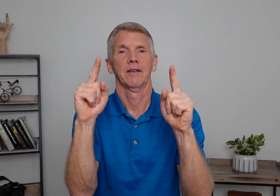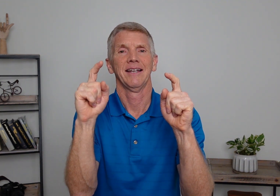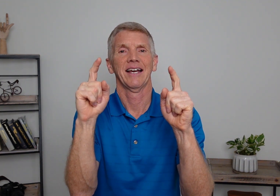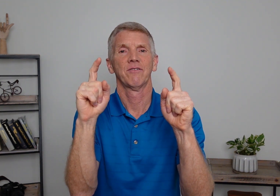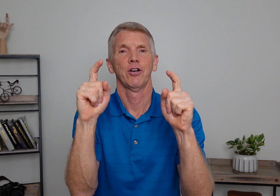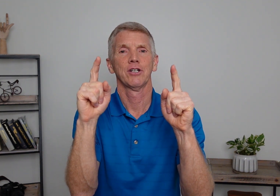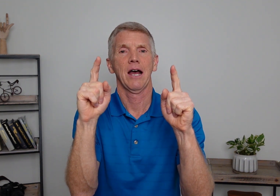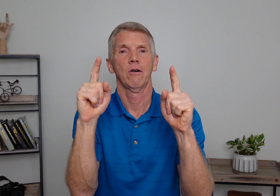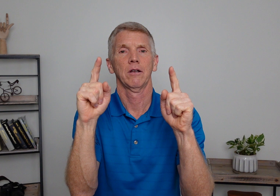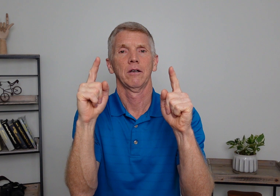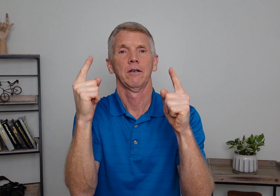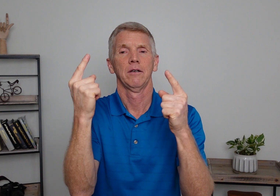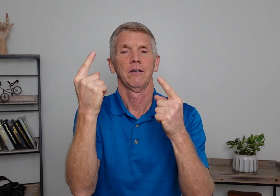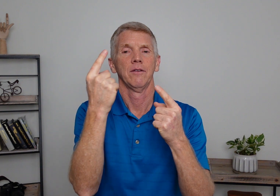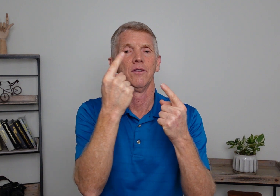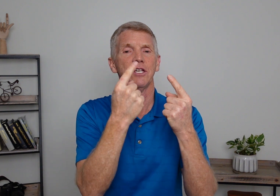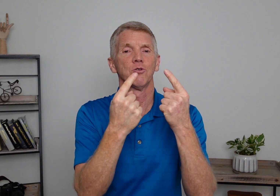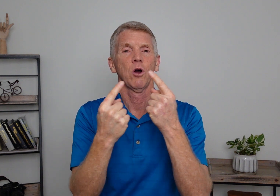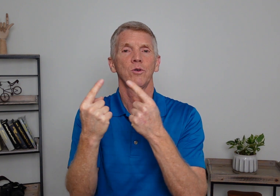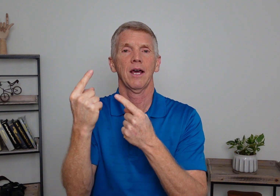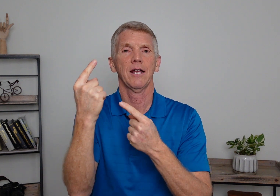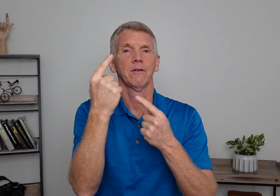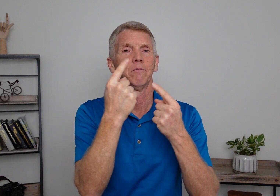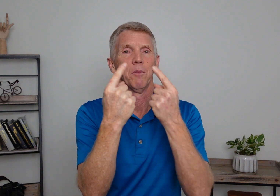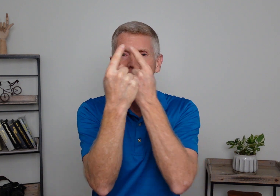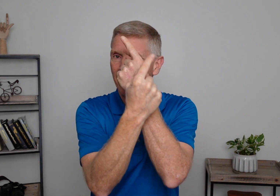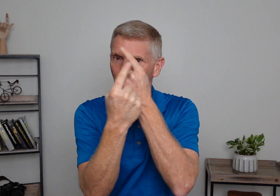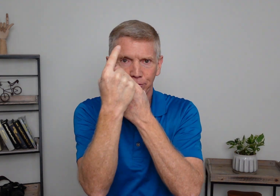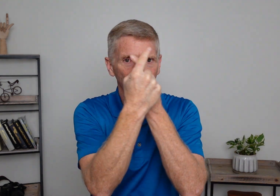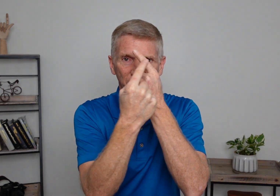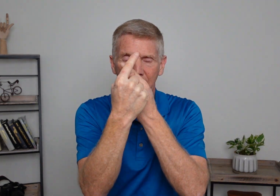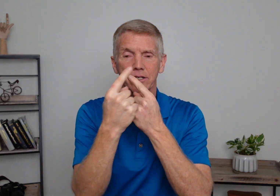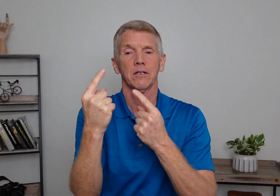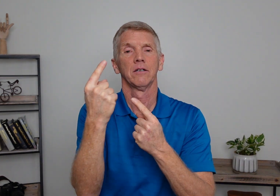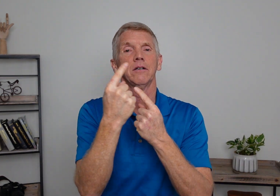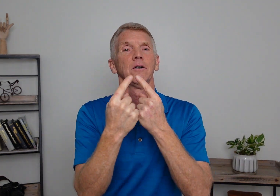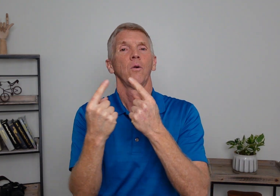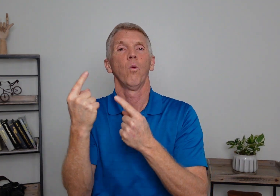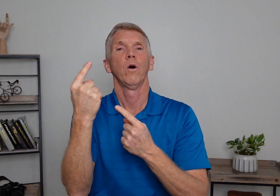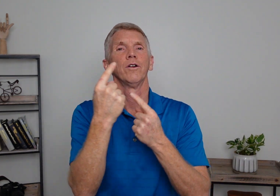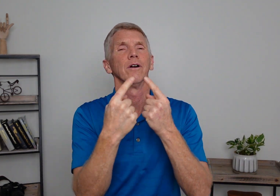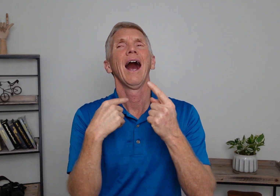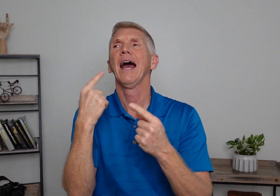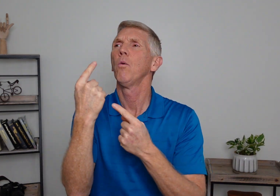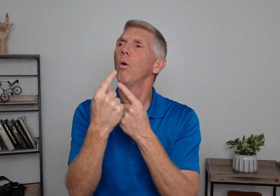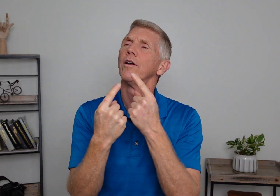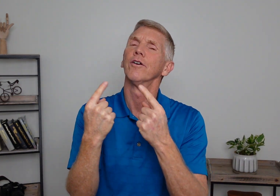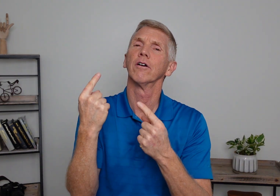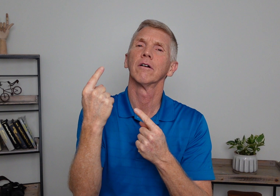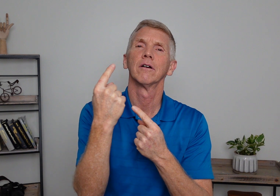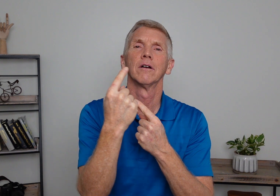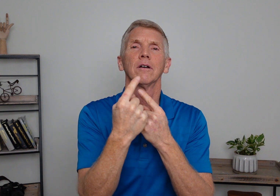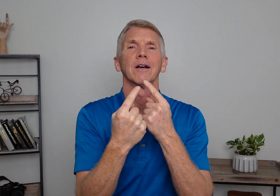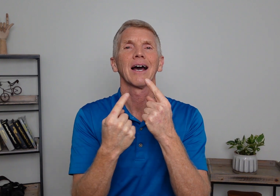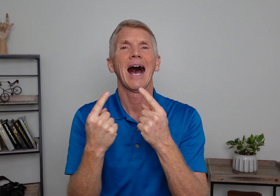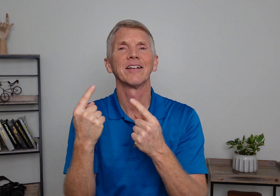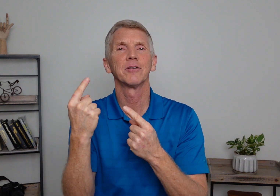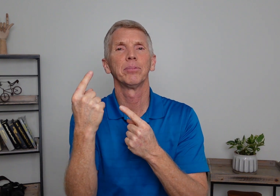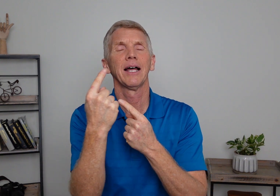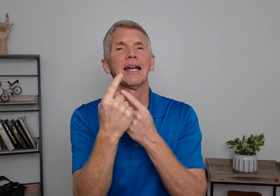Index fingers out. These rotate. Remember, not here in front of the face. Wonder. I wonder.